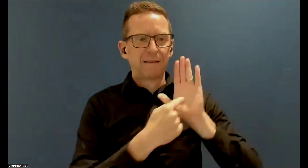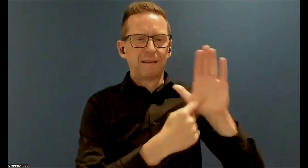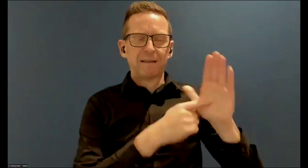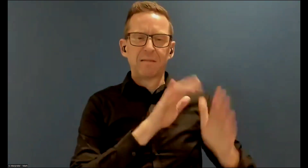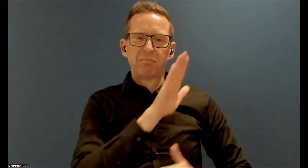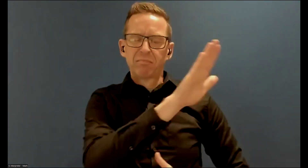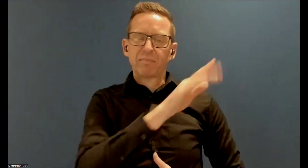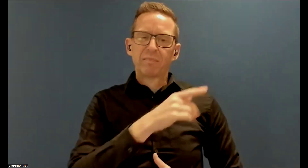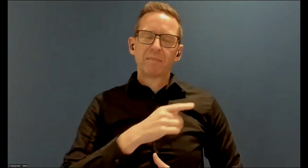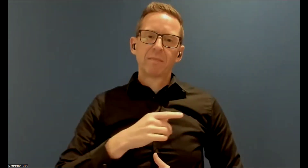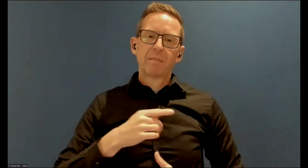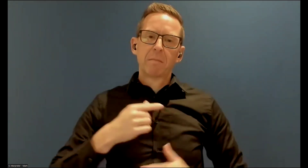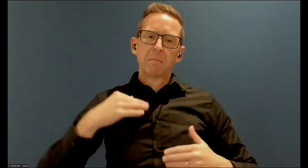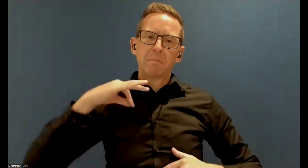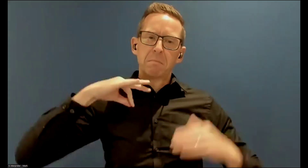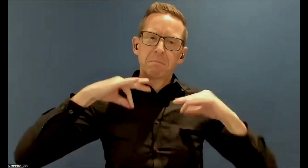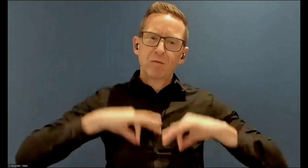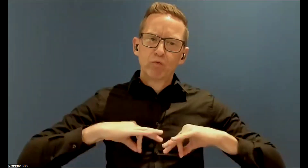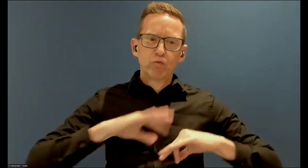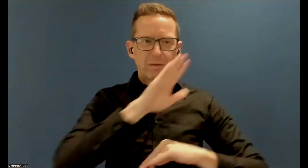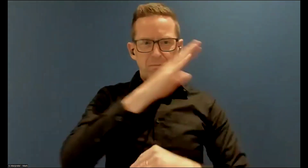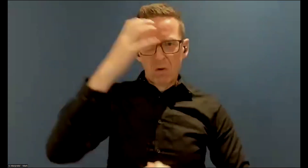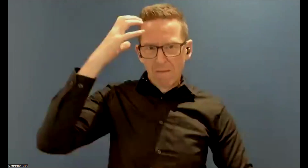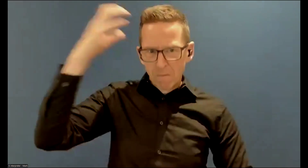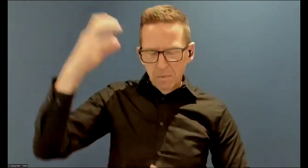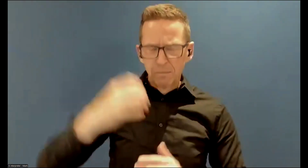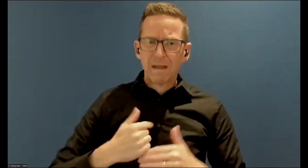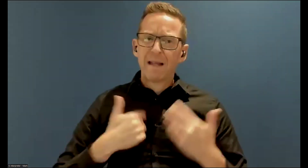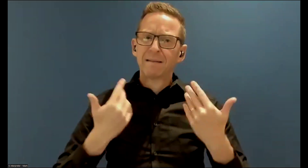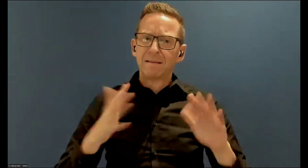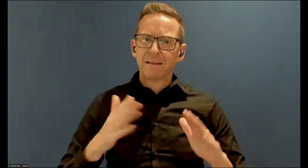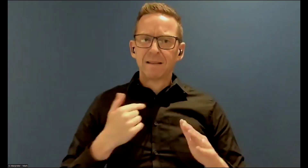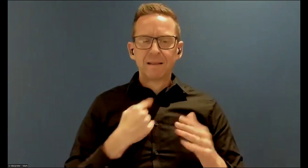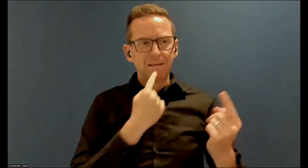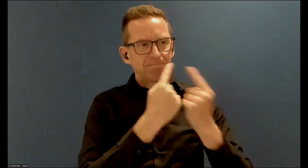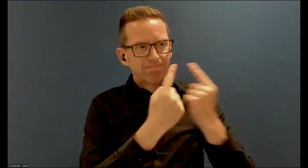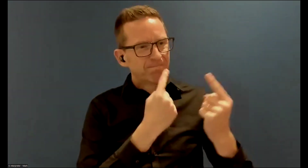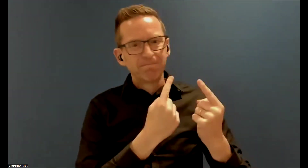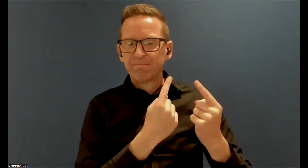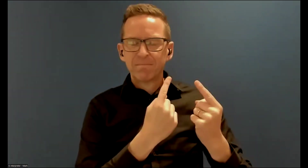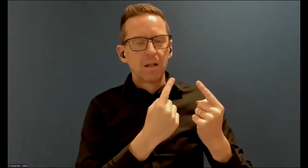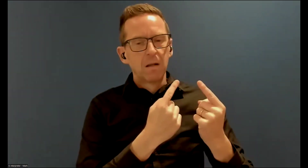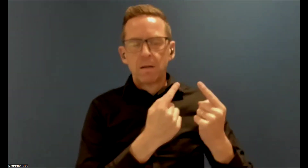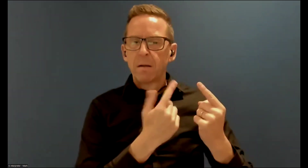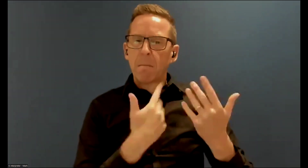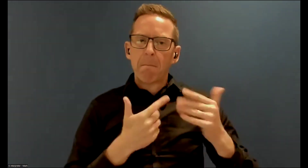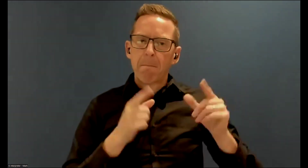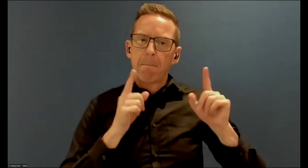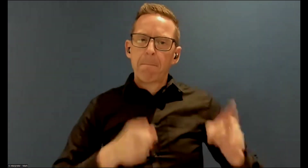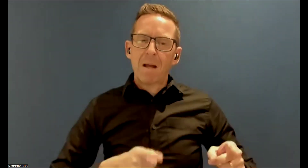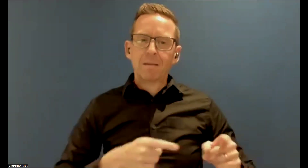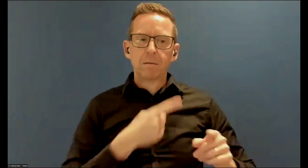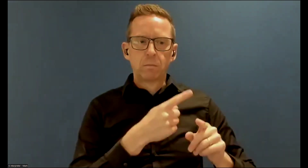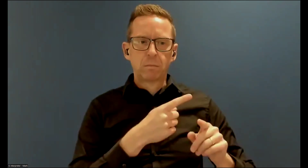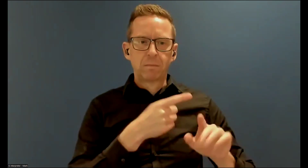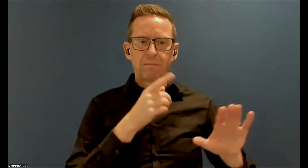a council, the higher council, and officially we requested that we need to hold the whole process,